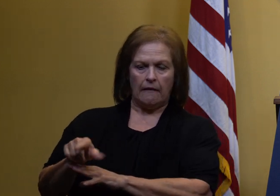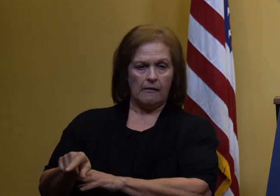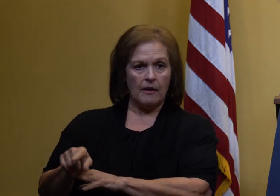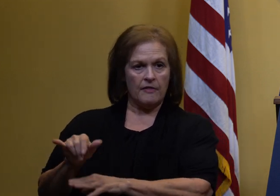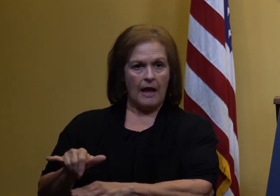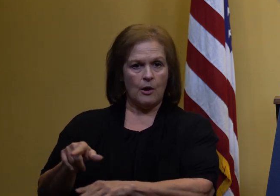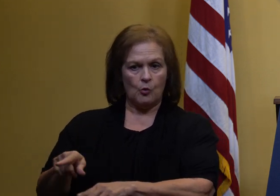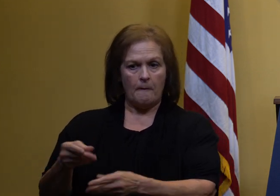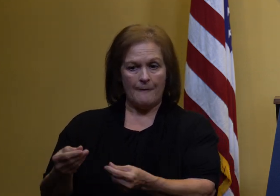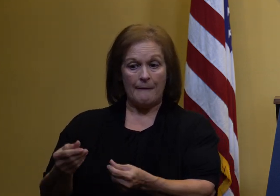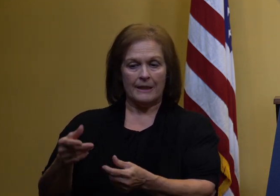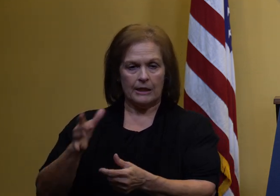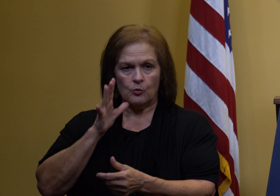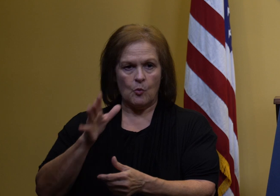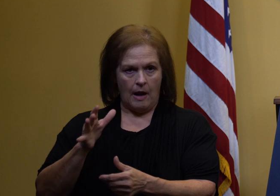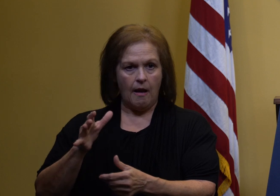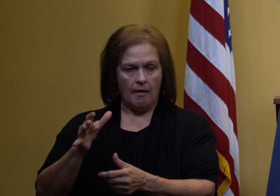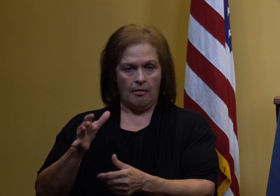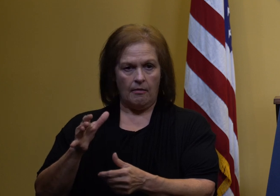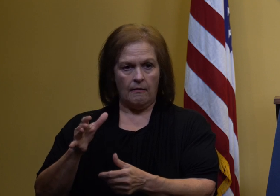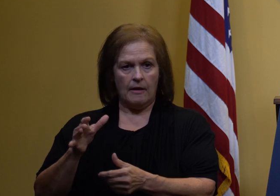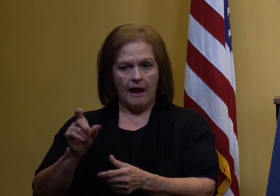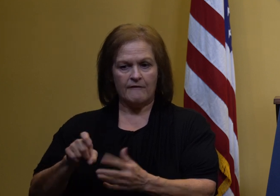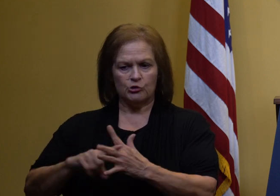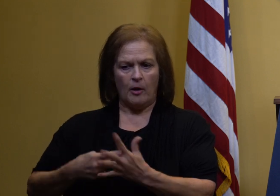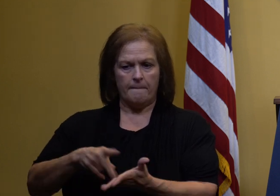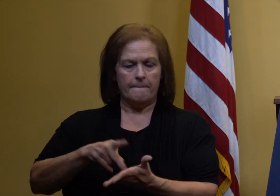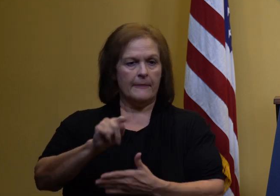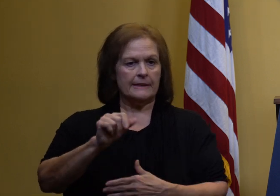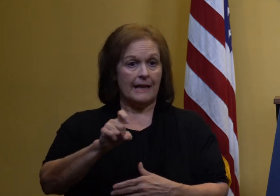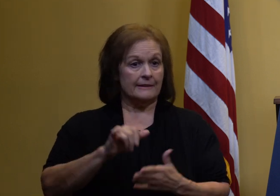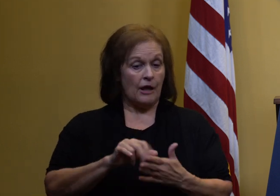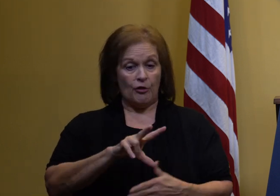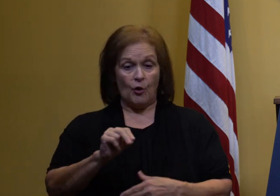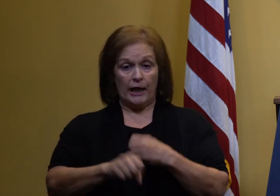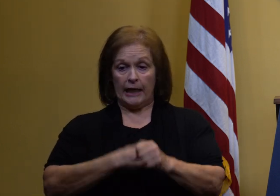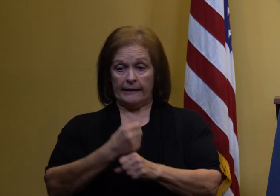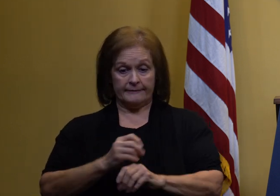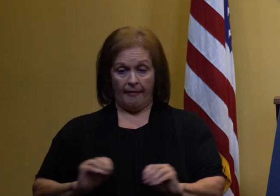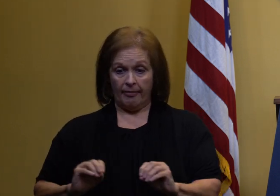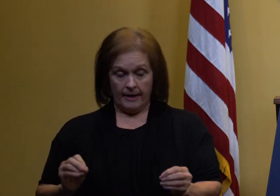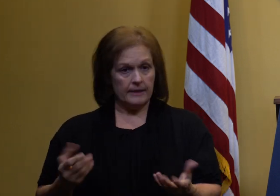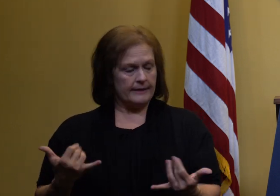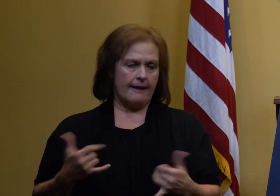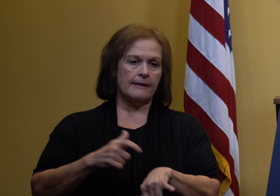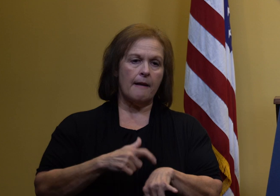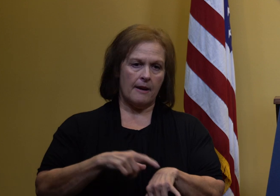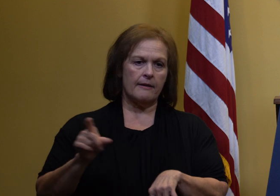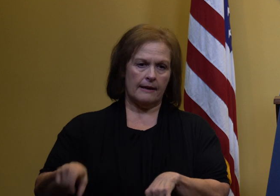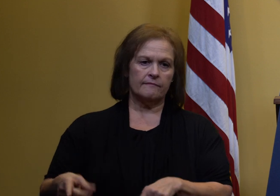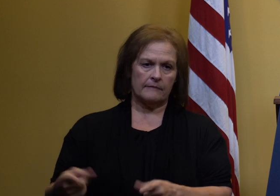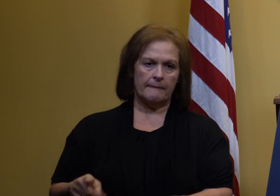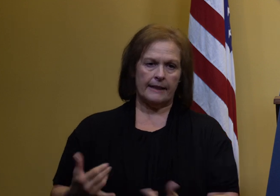will put that property back on the tax rolls. I think 30 years plus being dormant, it's time, and we're wanting to see that